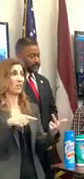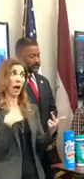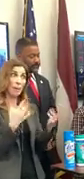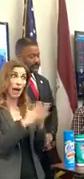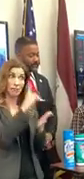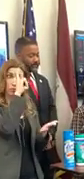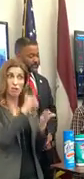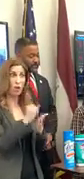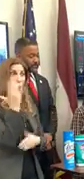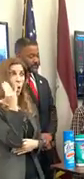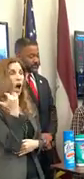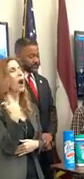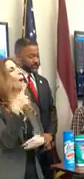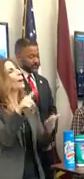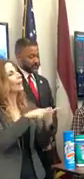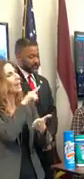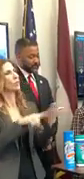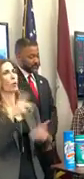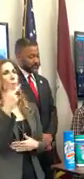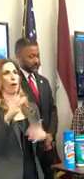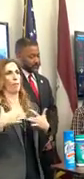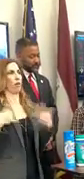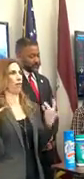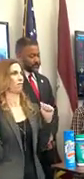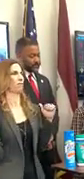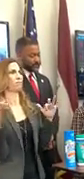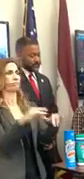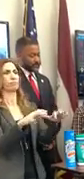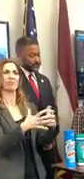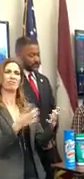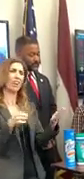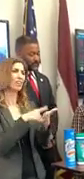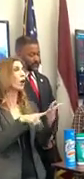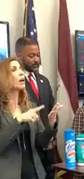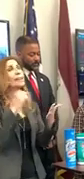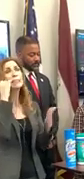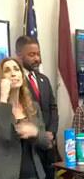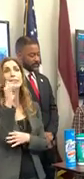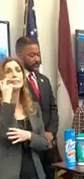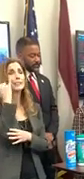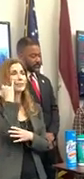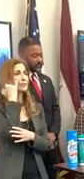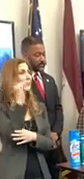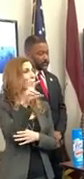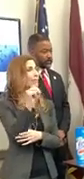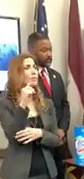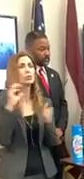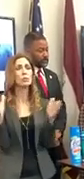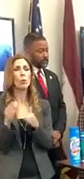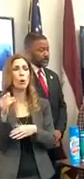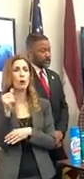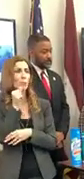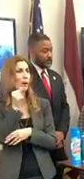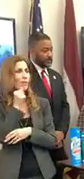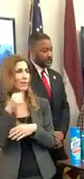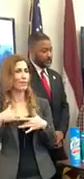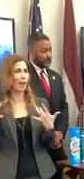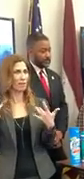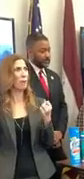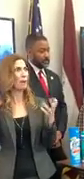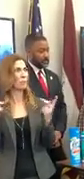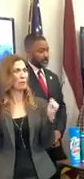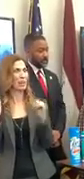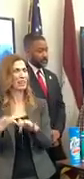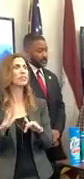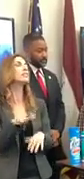request to cancel public gatherings and even larger private gatherings for the sake of these individuals who are at